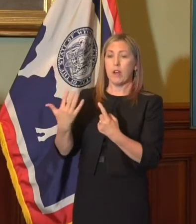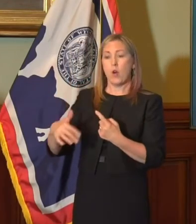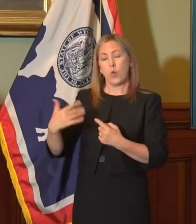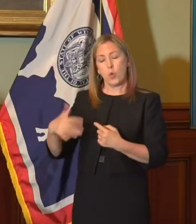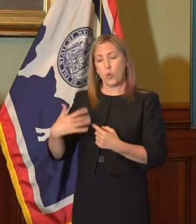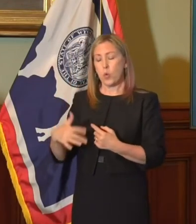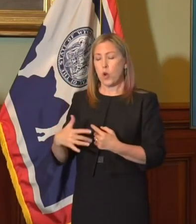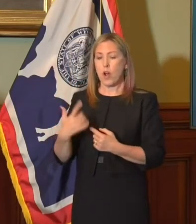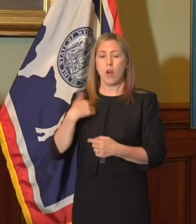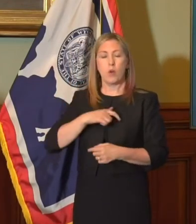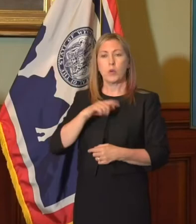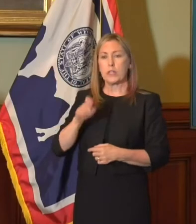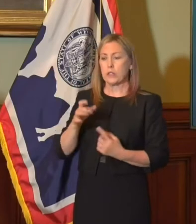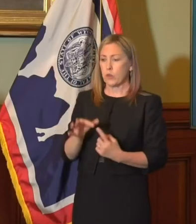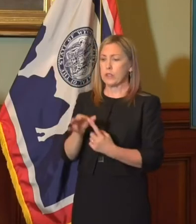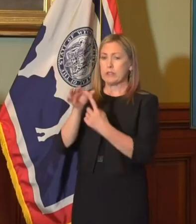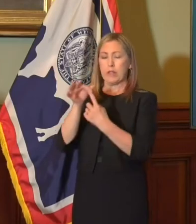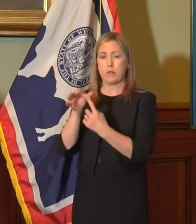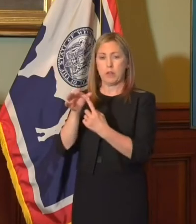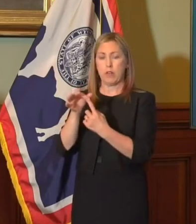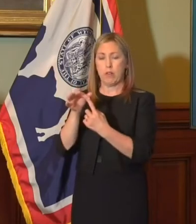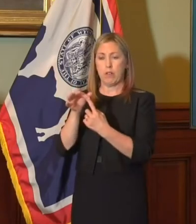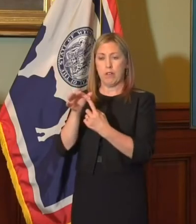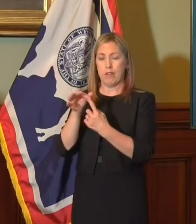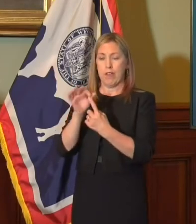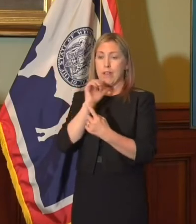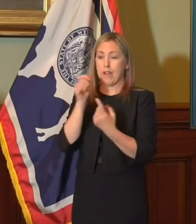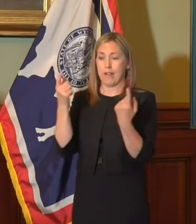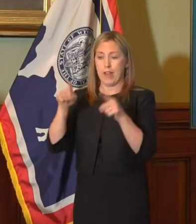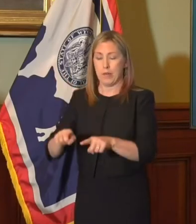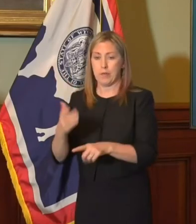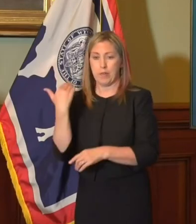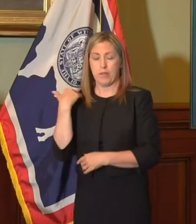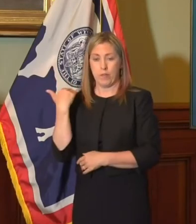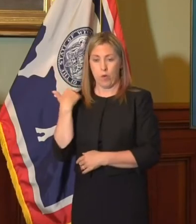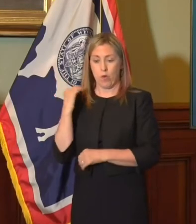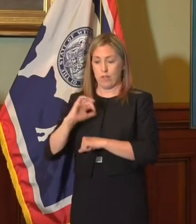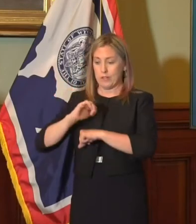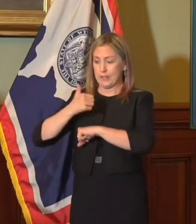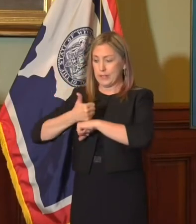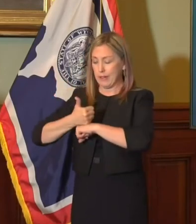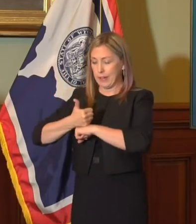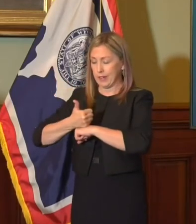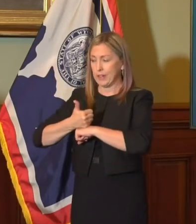for exceptional and unprecedented and hopefully unprecedented